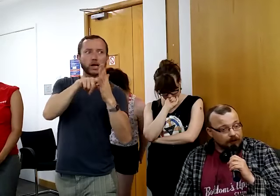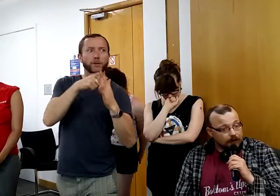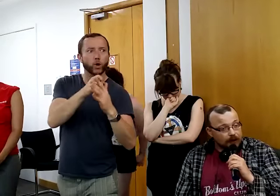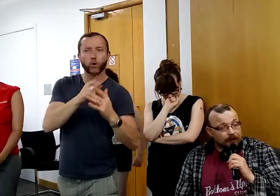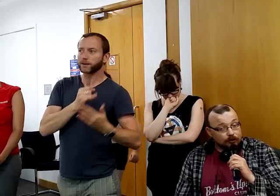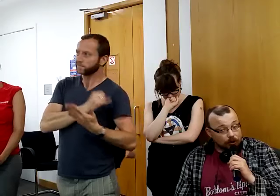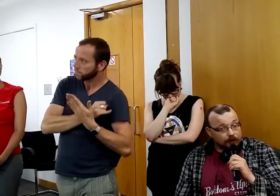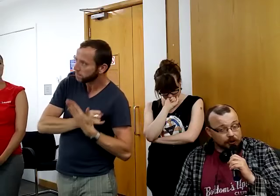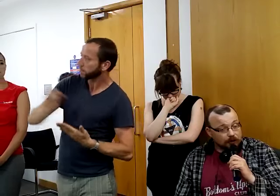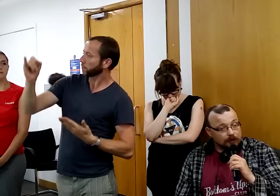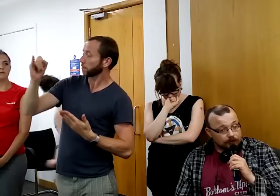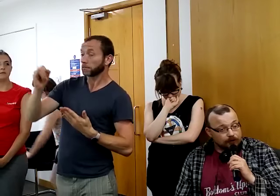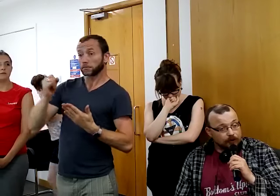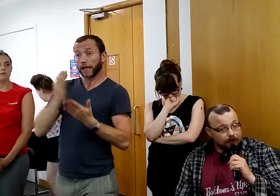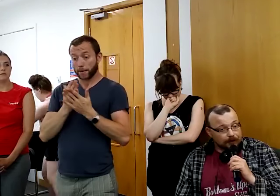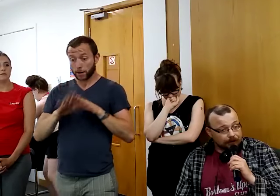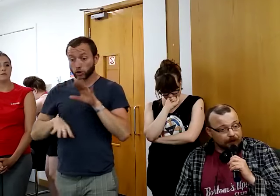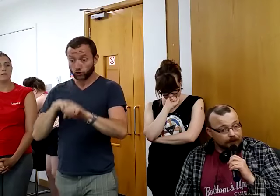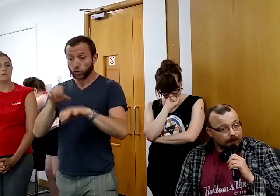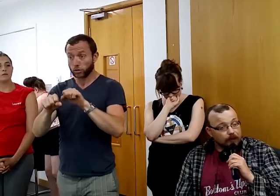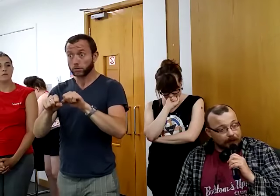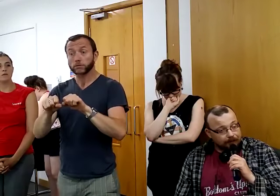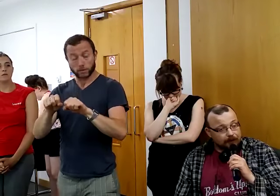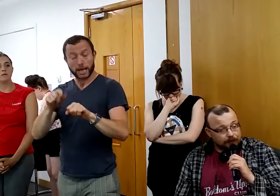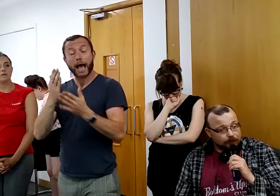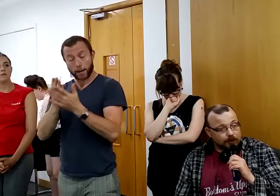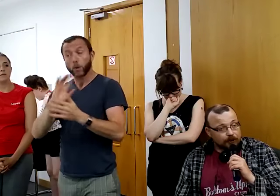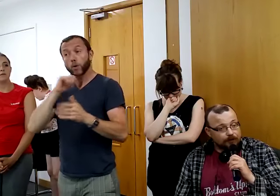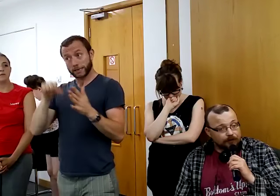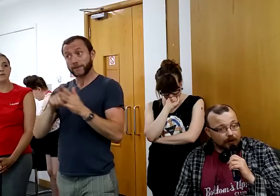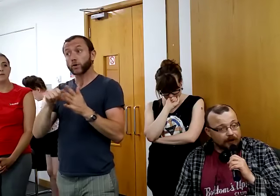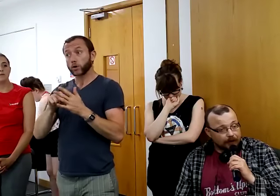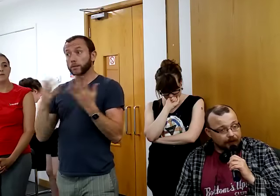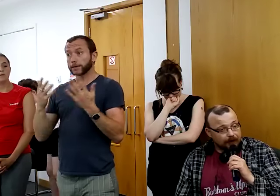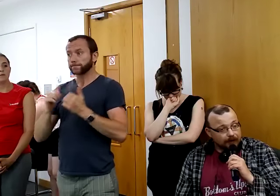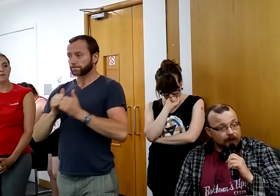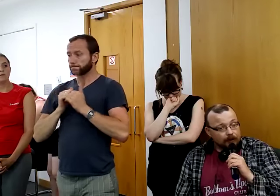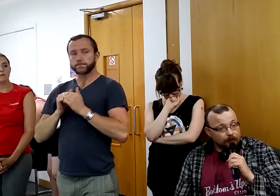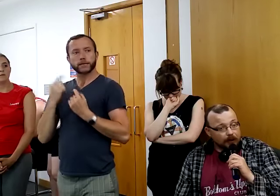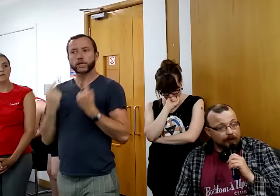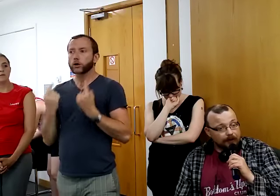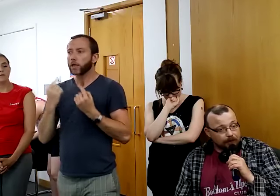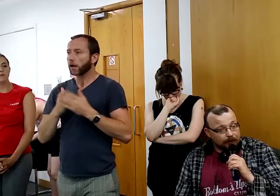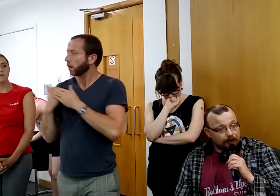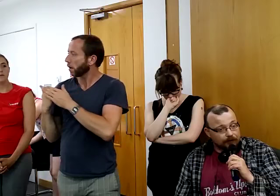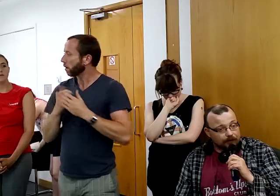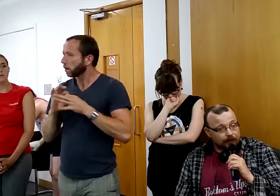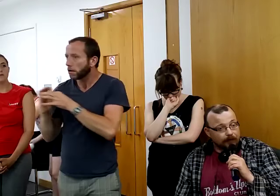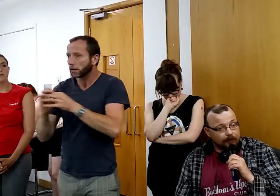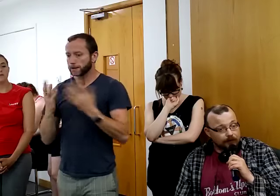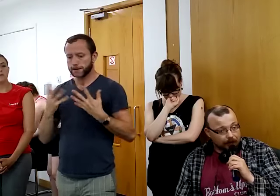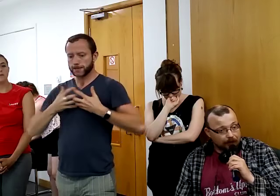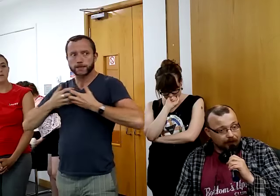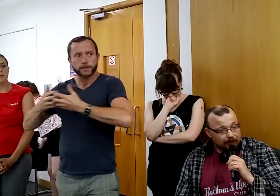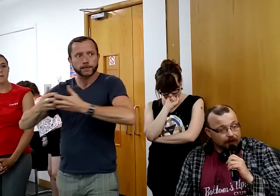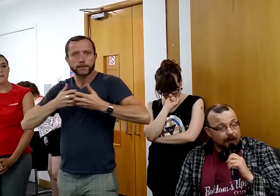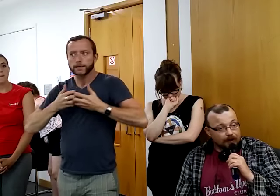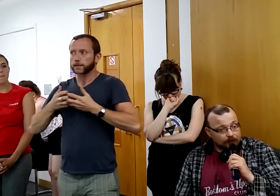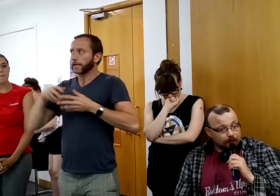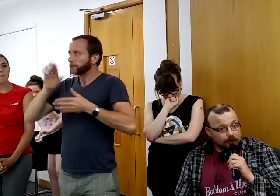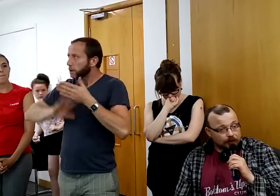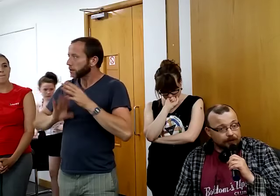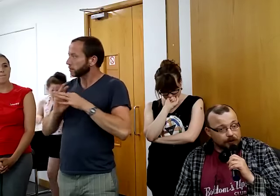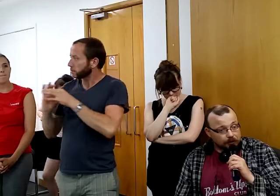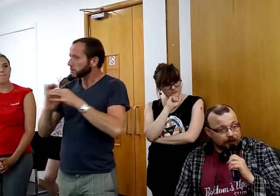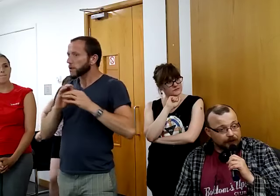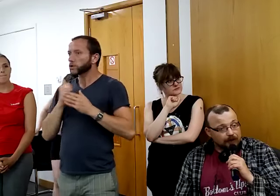that struggle. And it's called a struggle because it's going to be difficult. But we have to look to each other for solidarity, look to our experiences for a response,